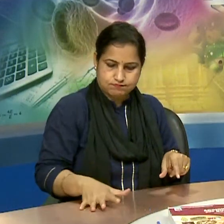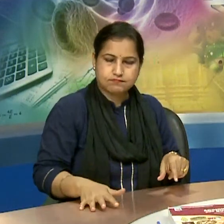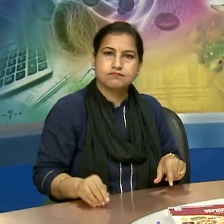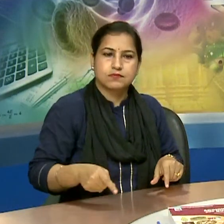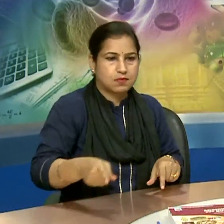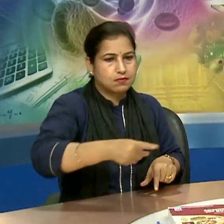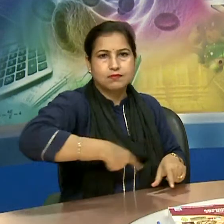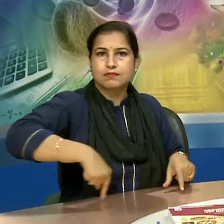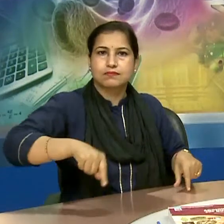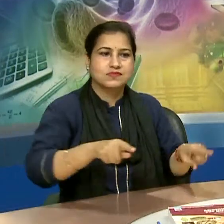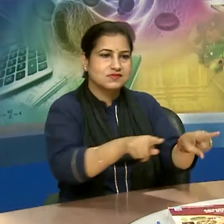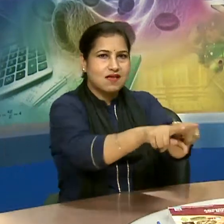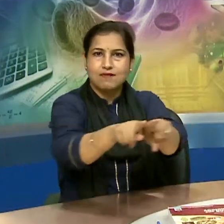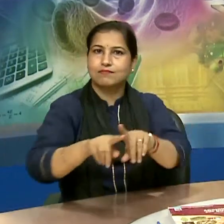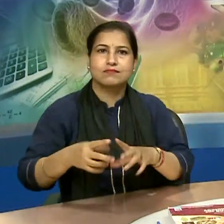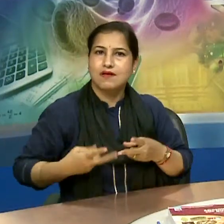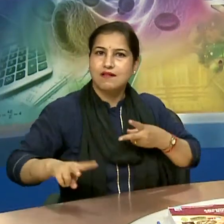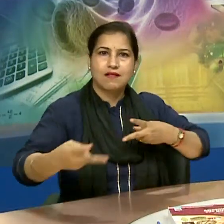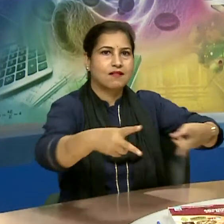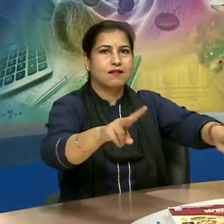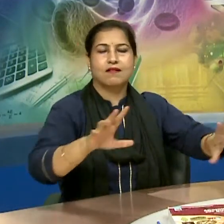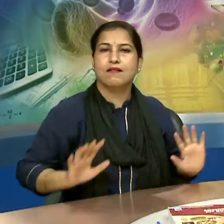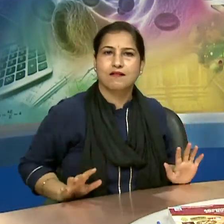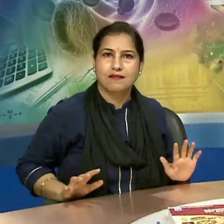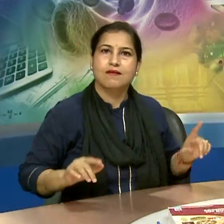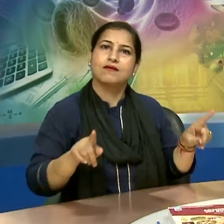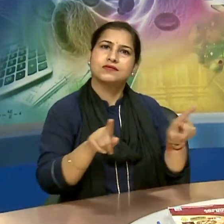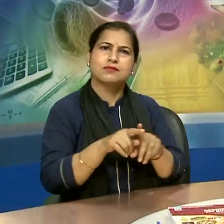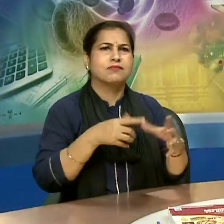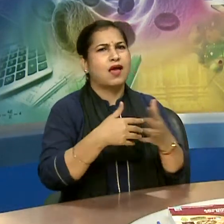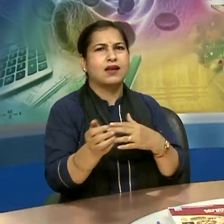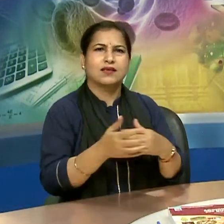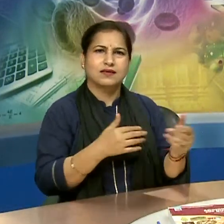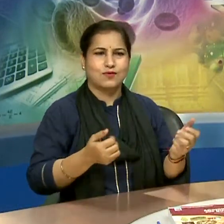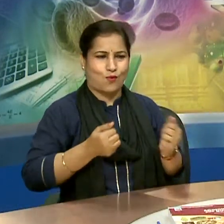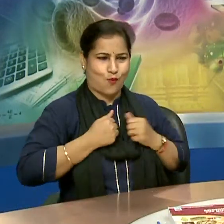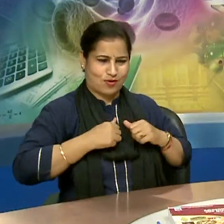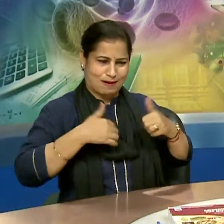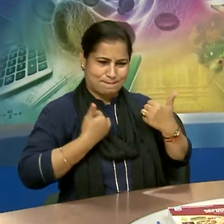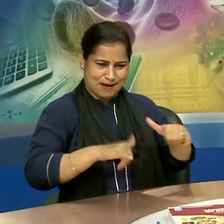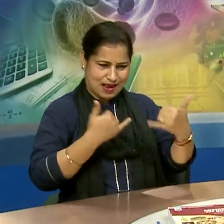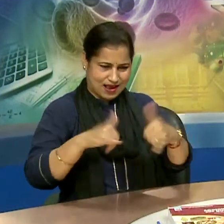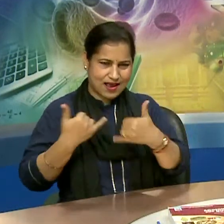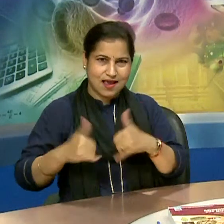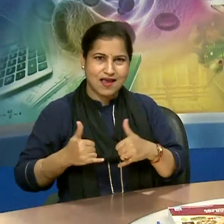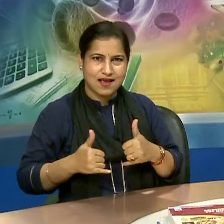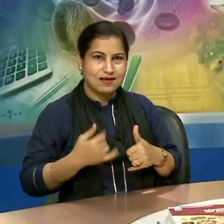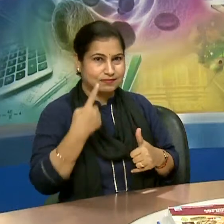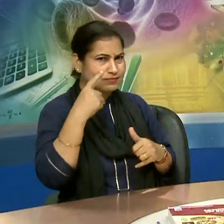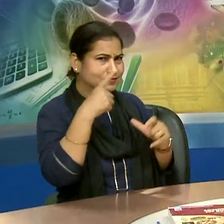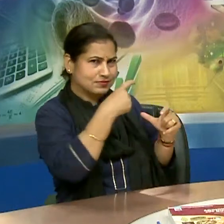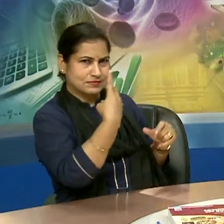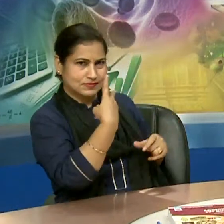Any of the fun things you see here.